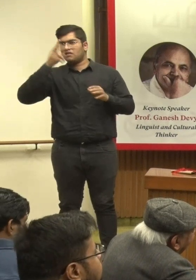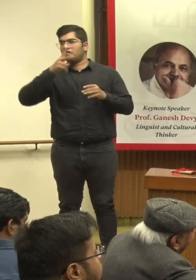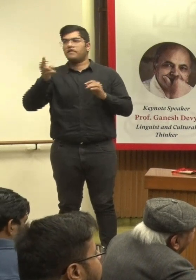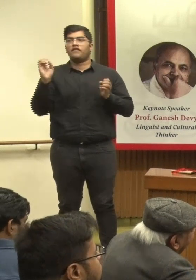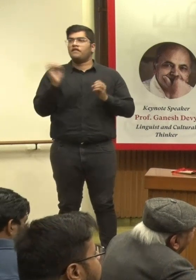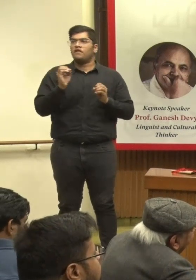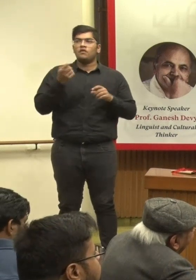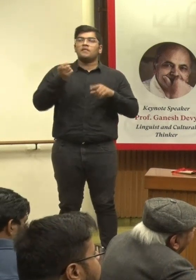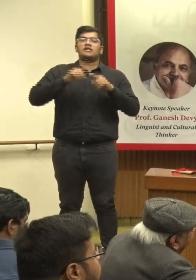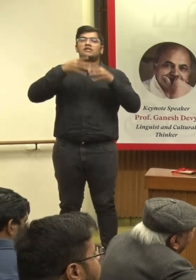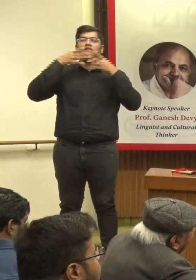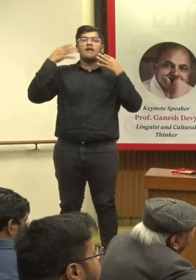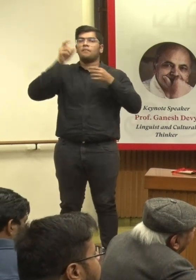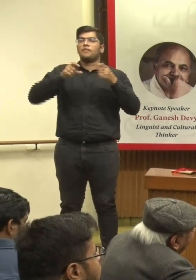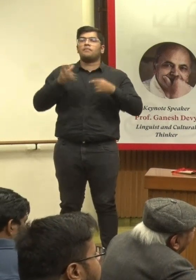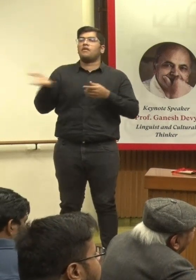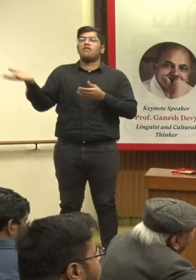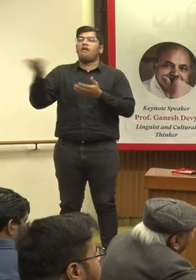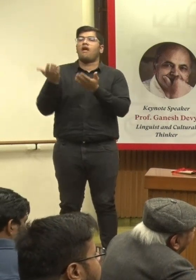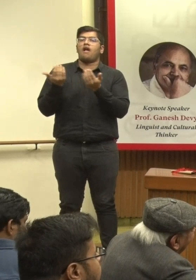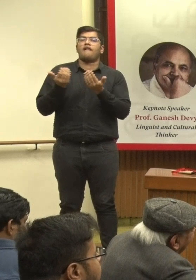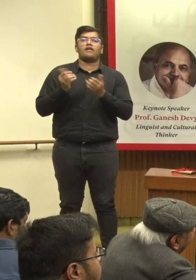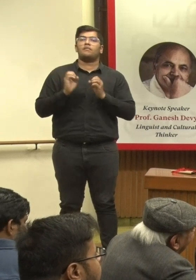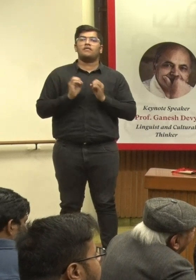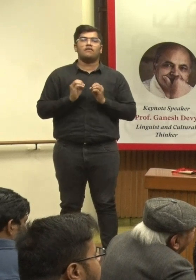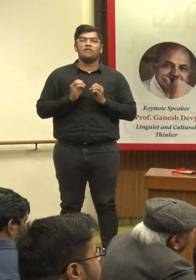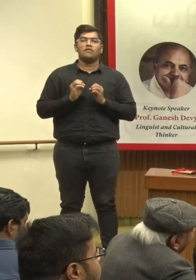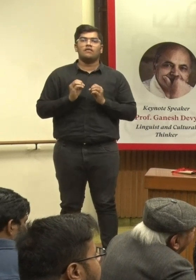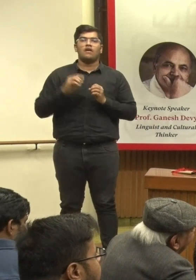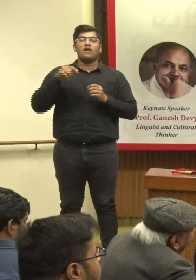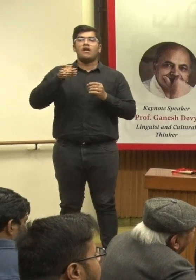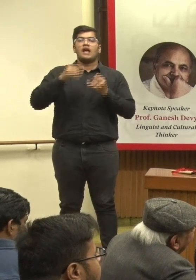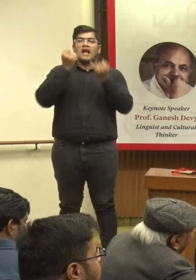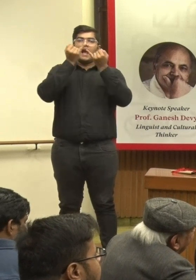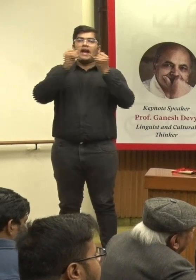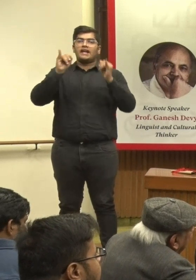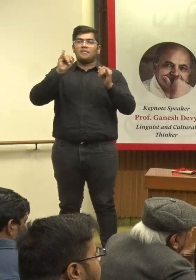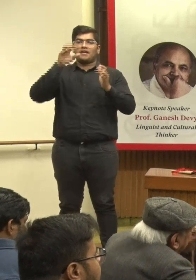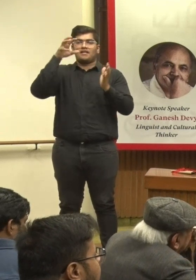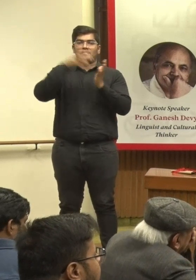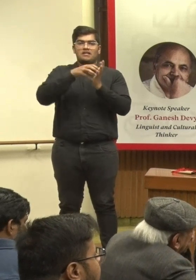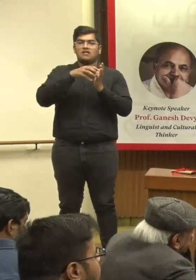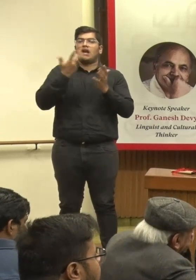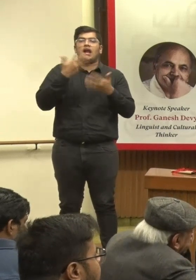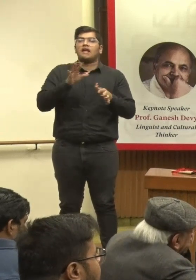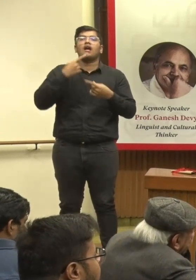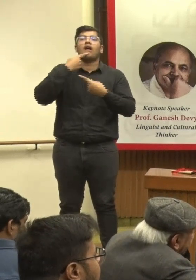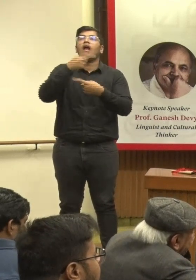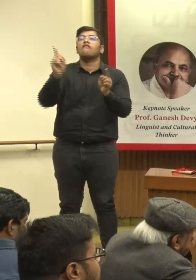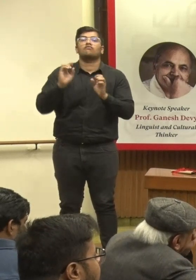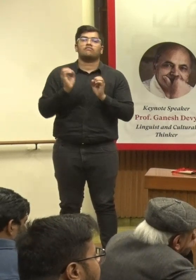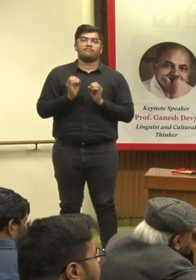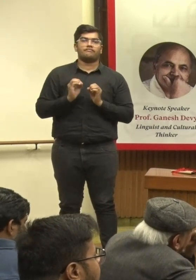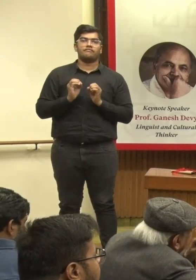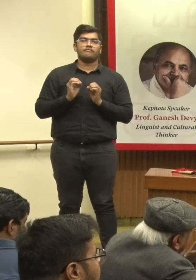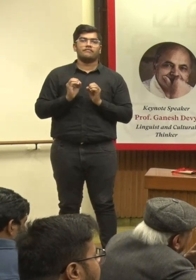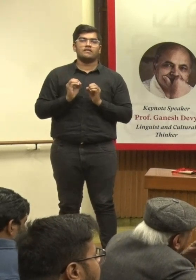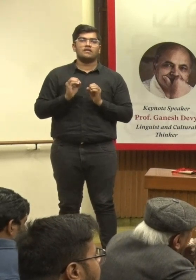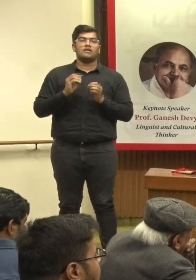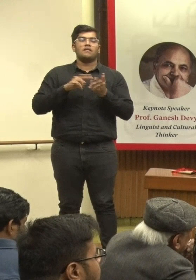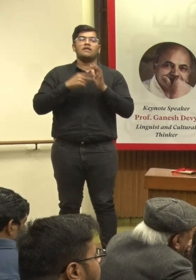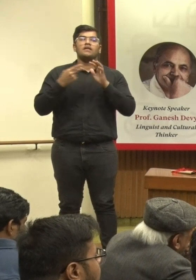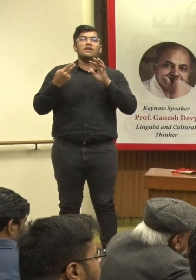Adivasis were not available, and this sovereign domain also could not be announced to them.